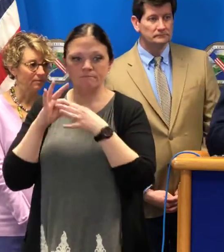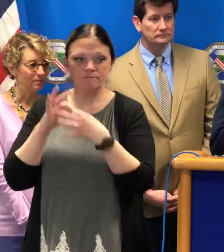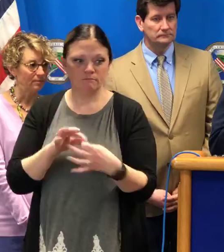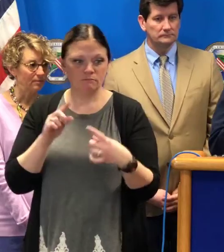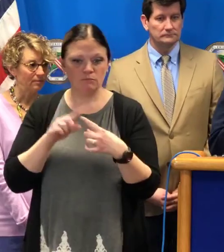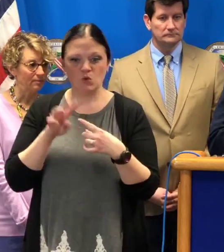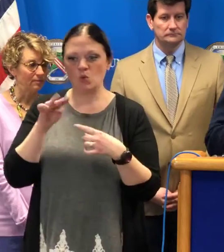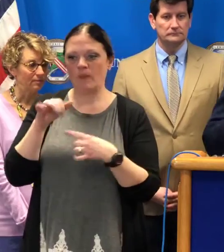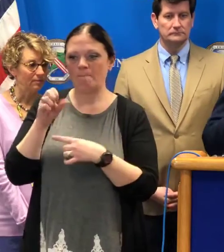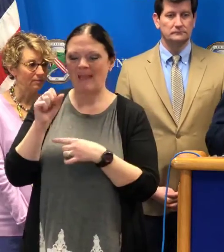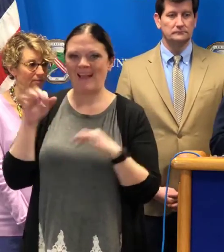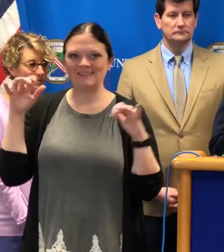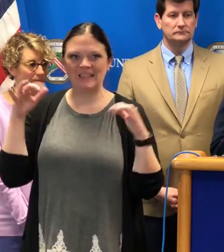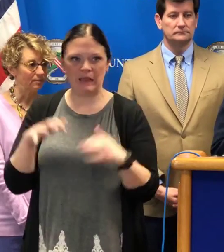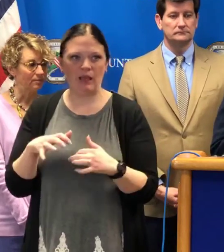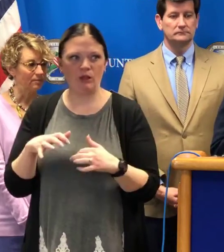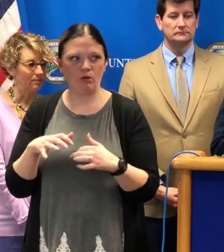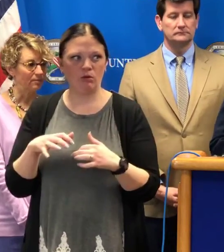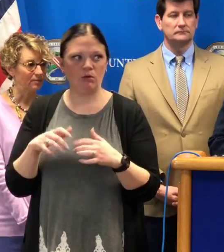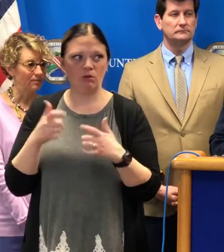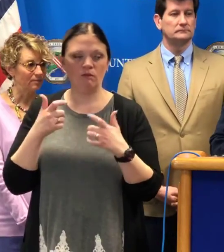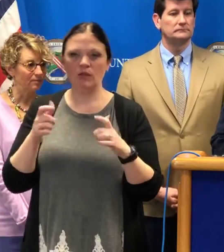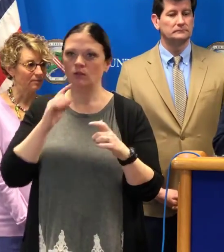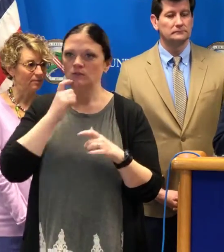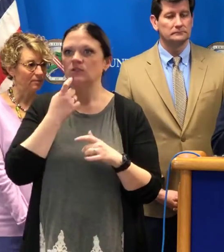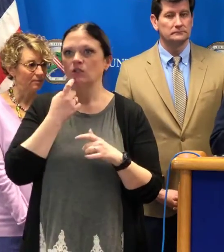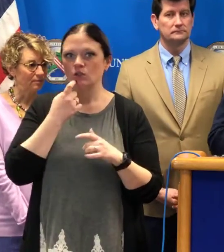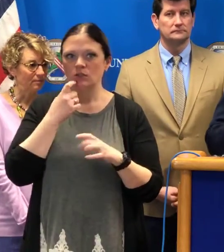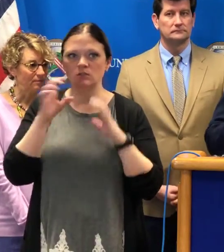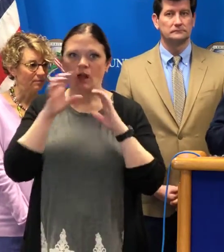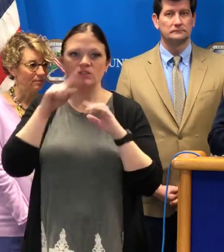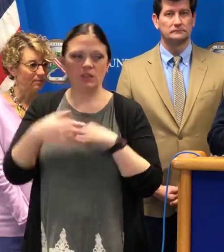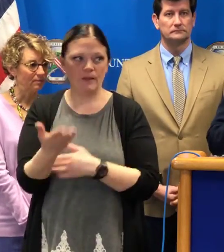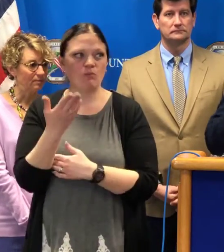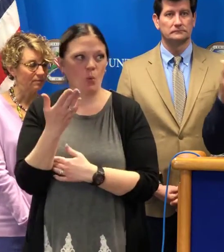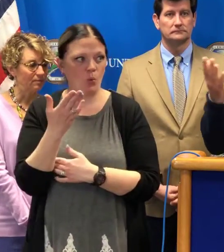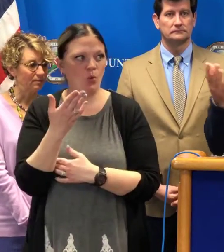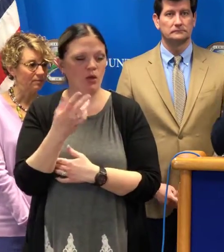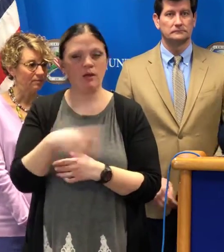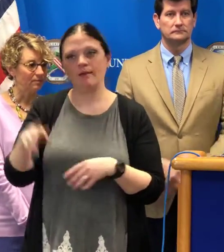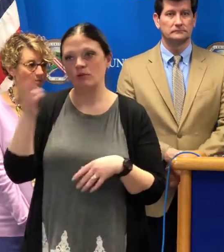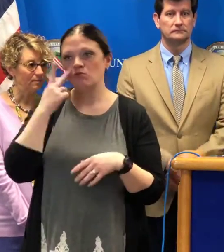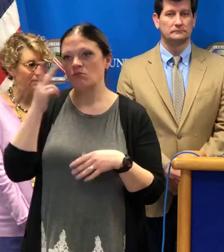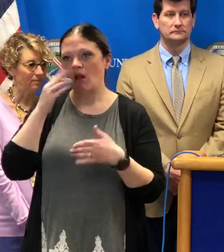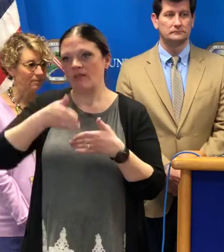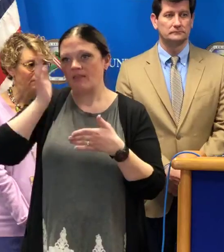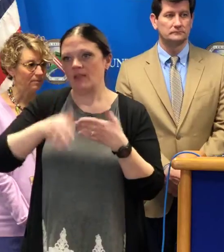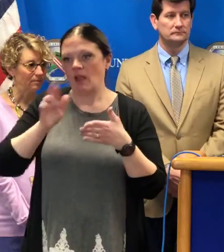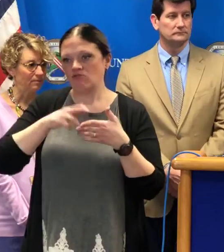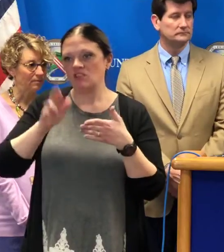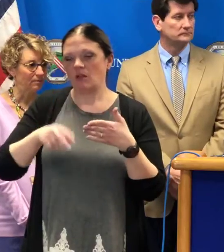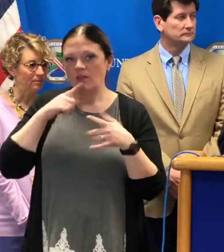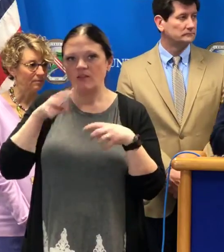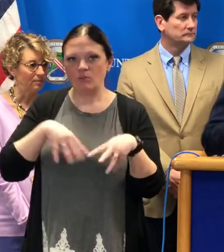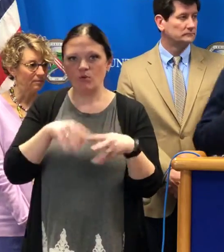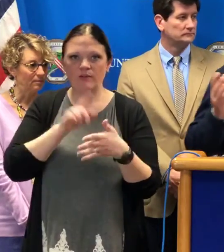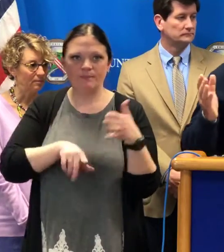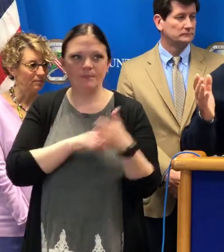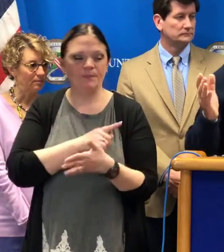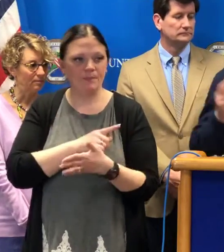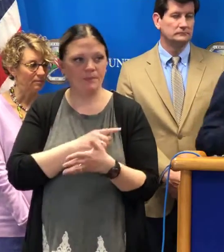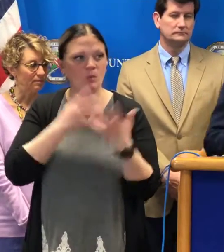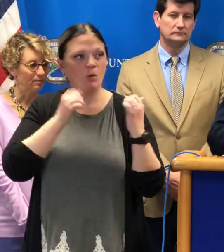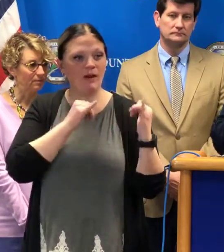mass gathering events. Very robust conversation that took place this morning, and I think you saw the end result that the parade had been canceled by that. We wanted